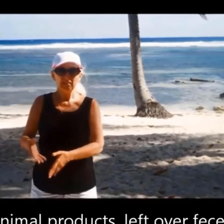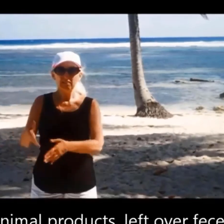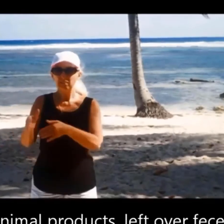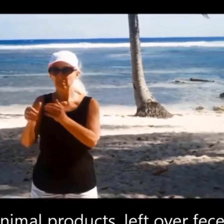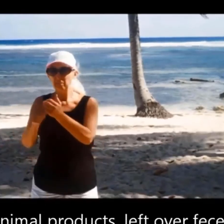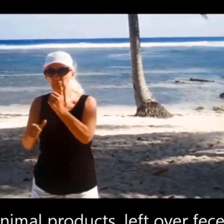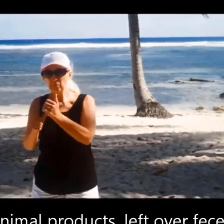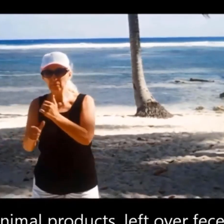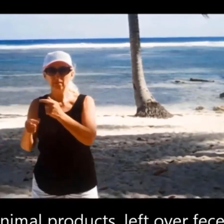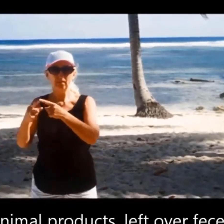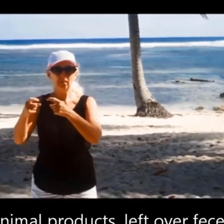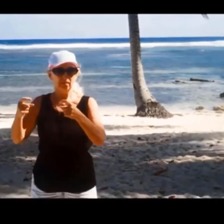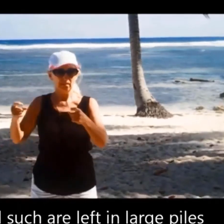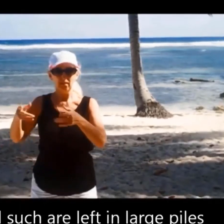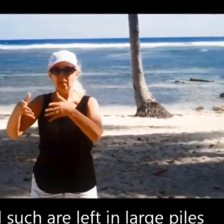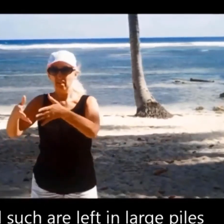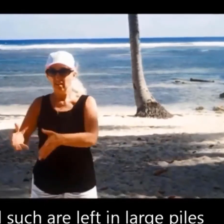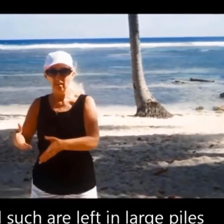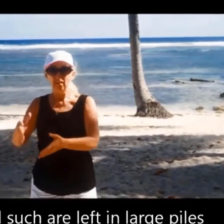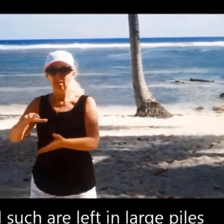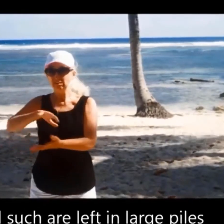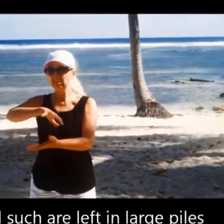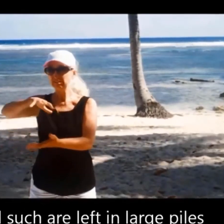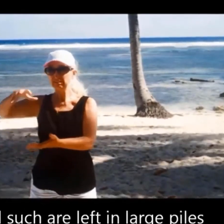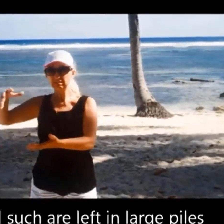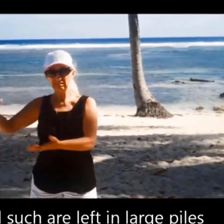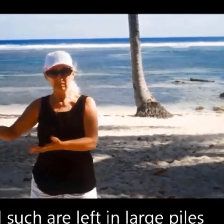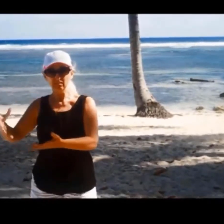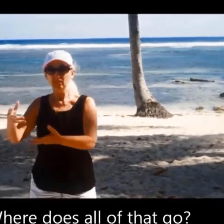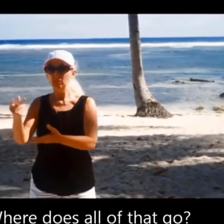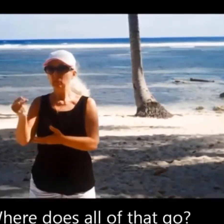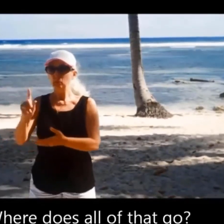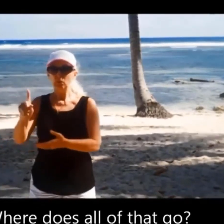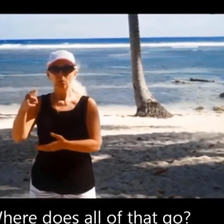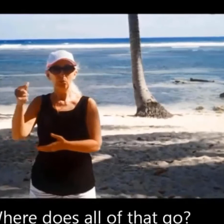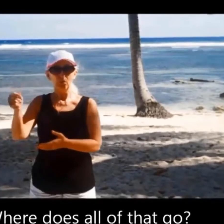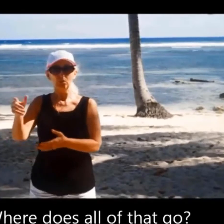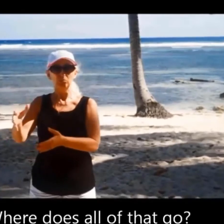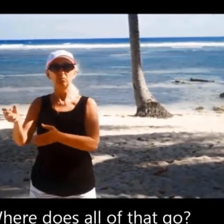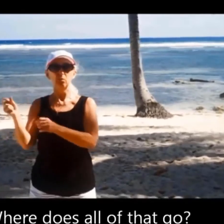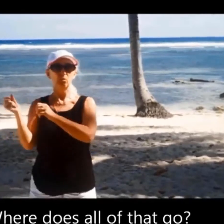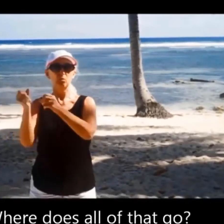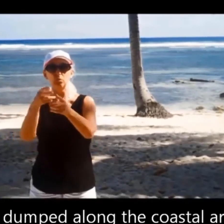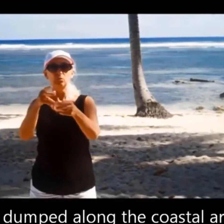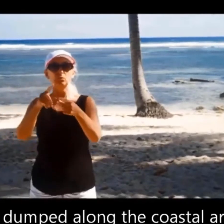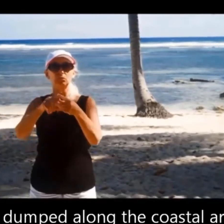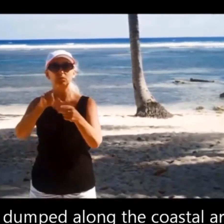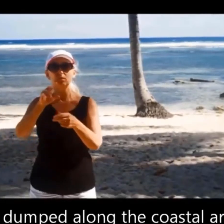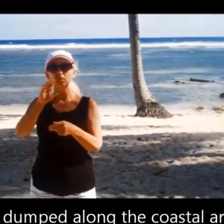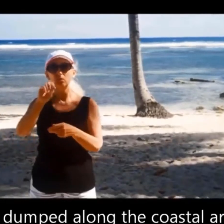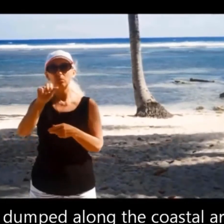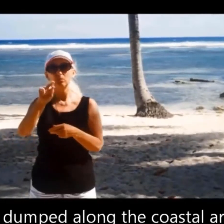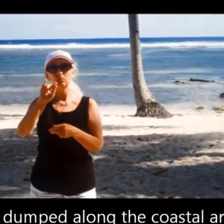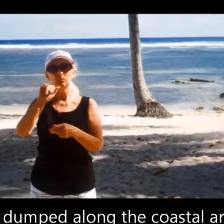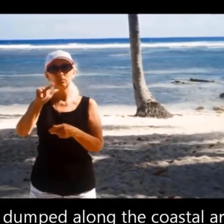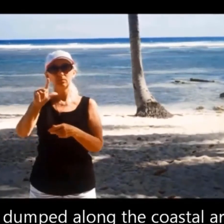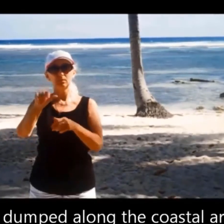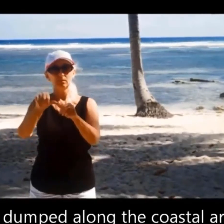leftover feces, and such are left in large piles. Where does all of that go? They are dumped along